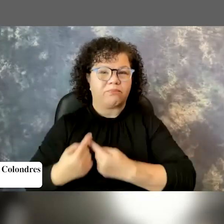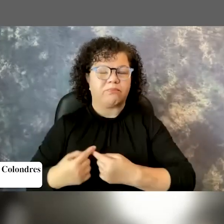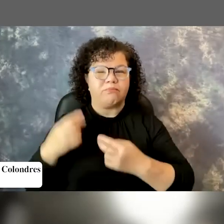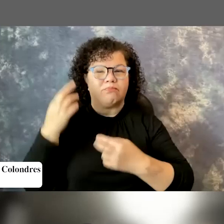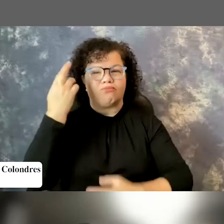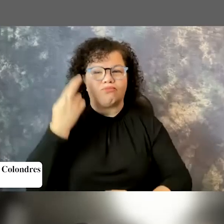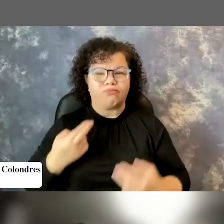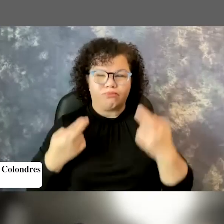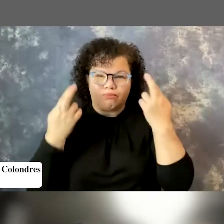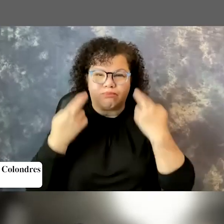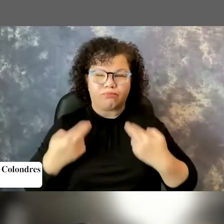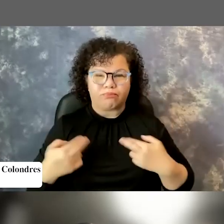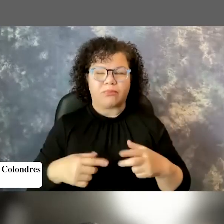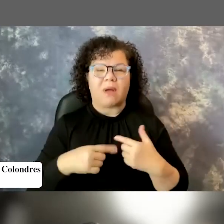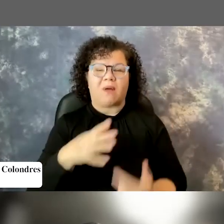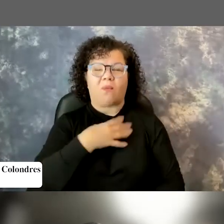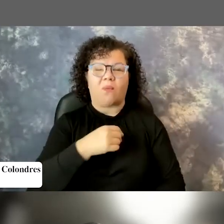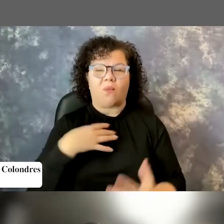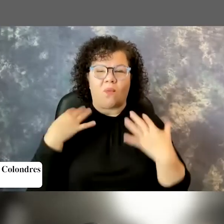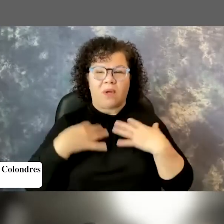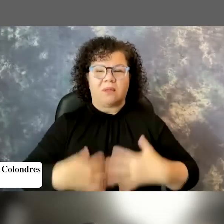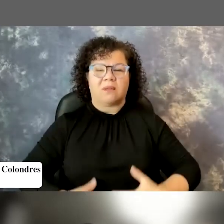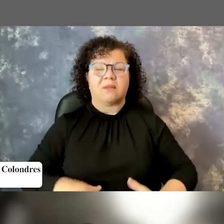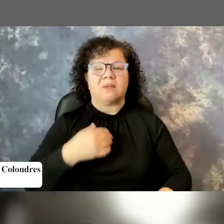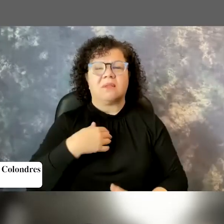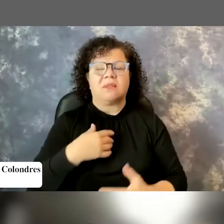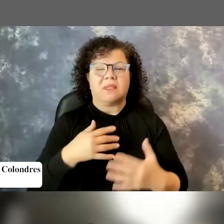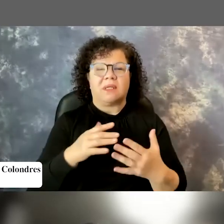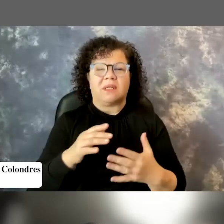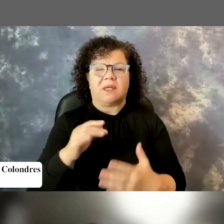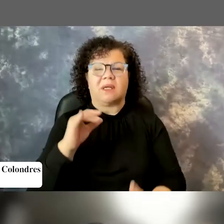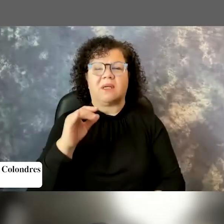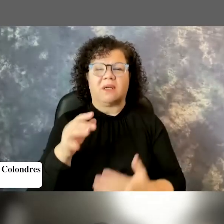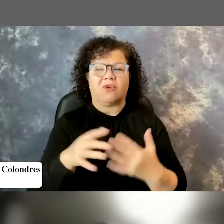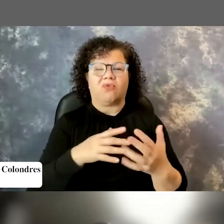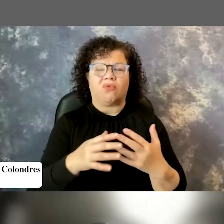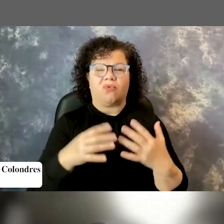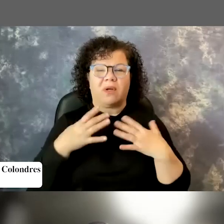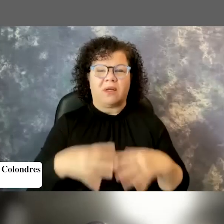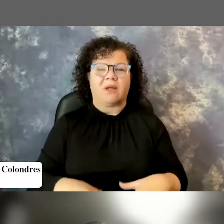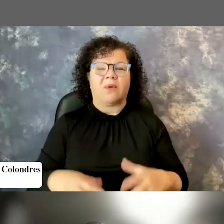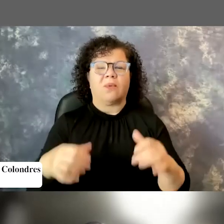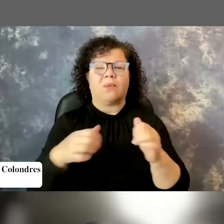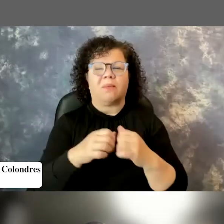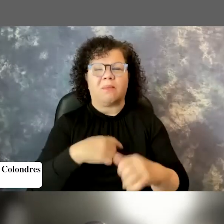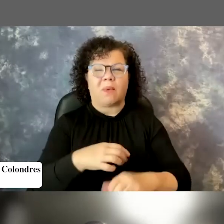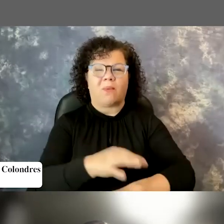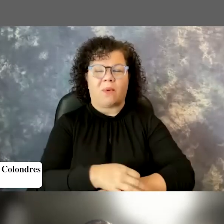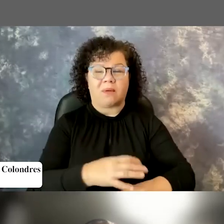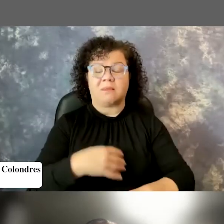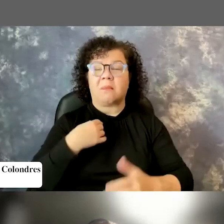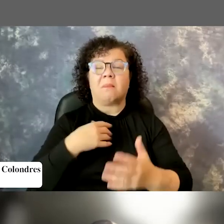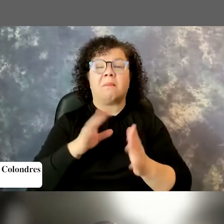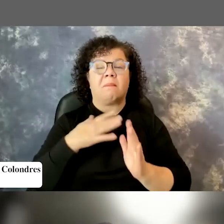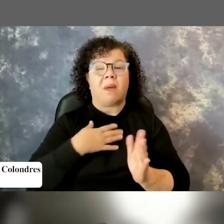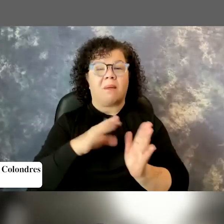I have on a white t-shirt and gray jeans along with my Apple Watch. My background is